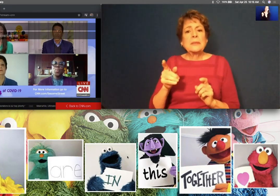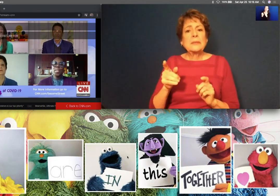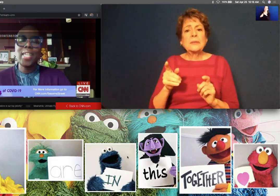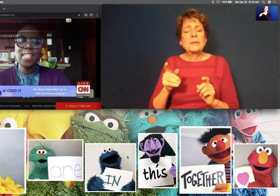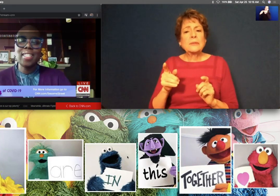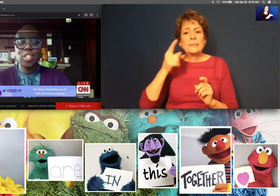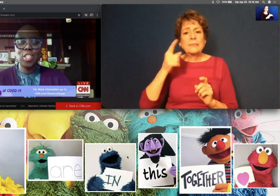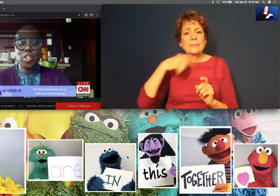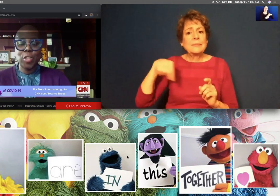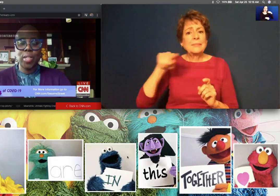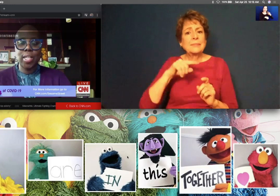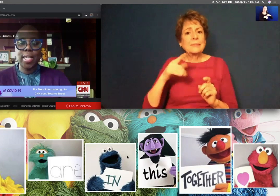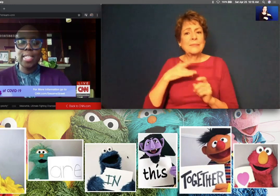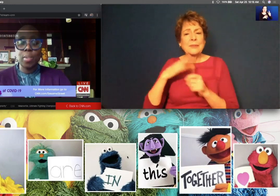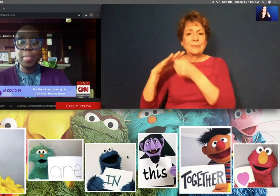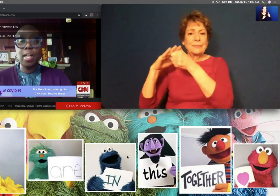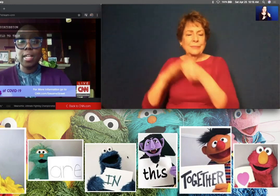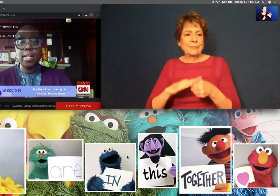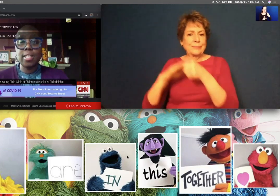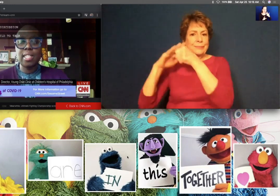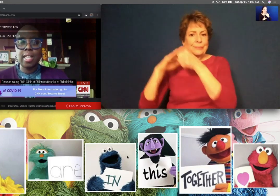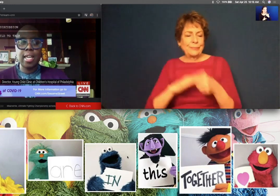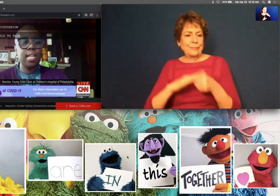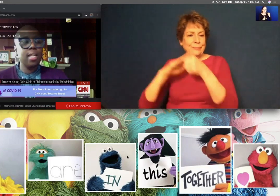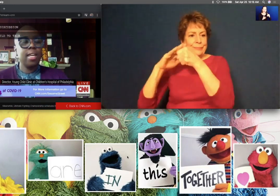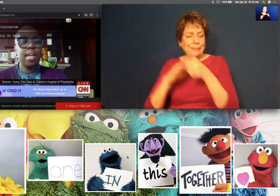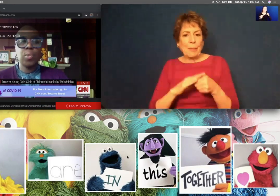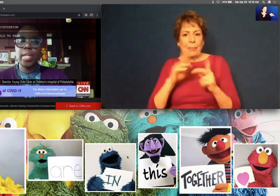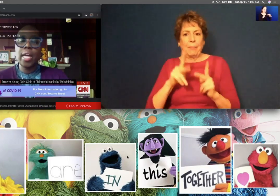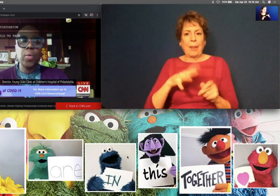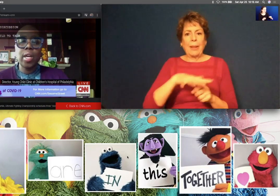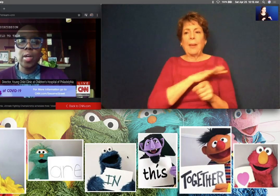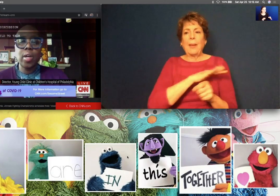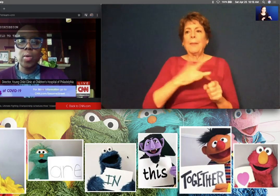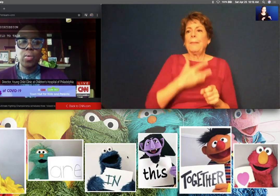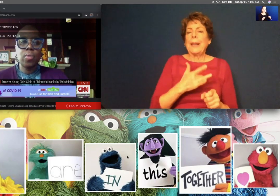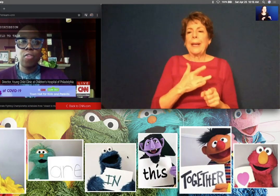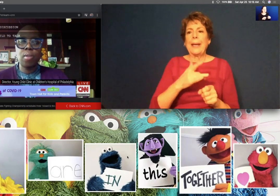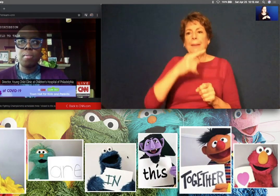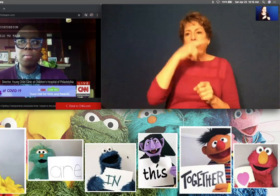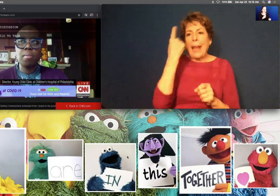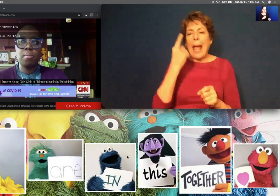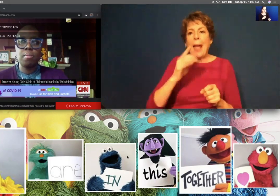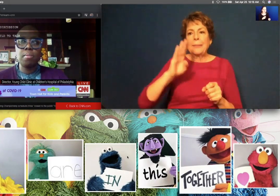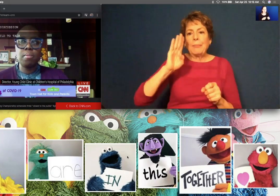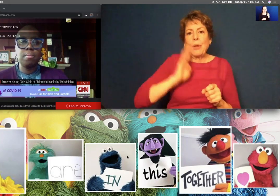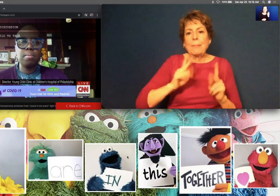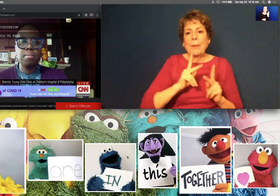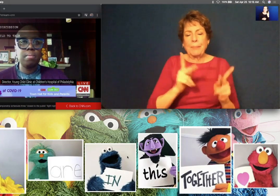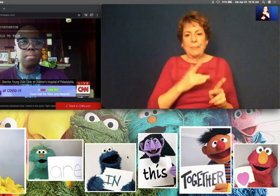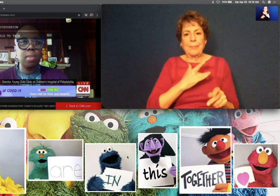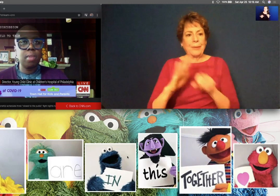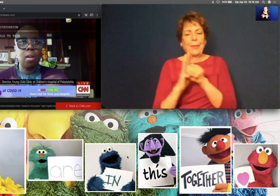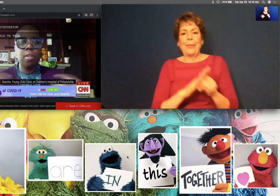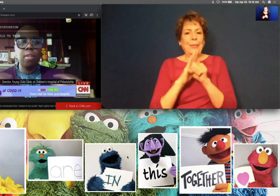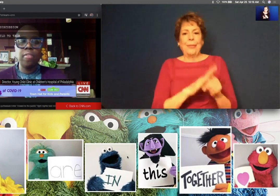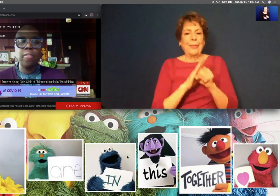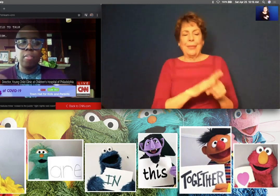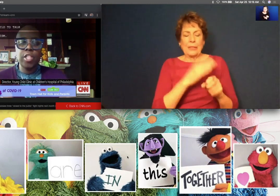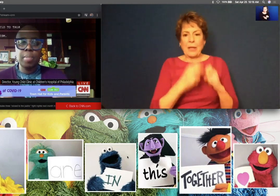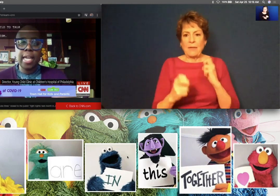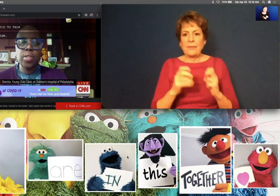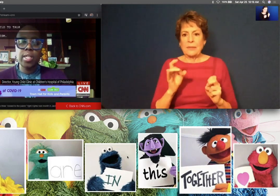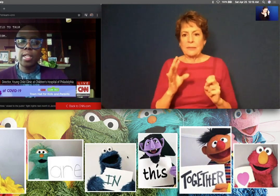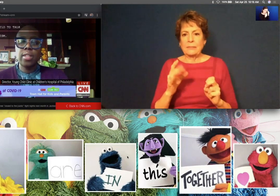we can say to children is to be honest and say, as we now know from all of the information gathered,